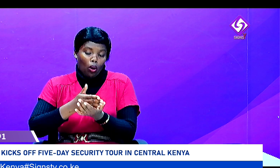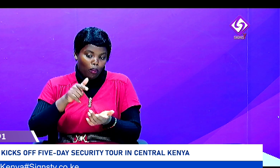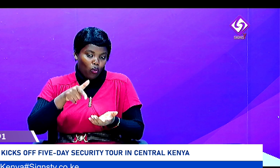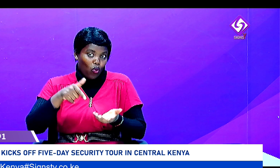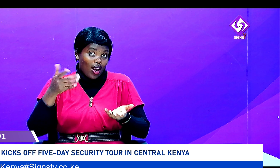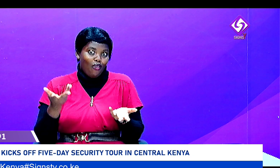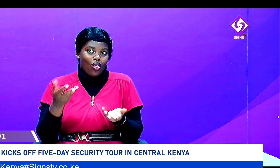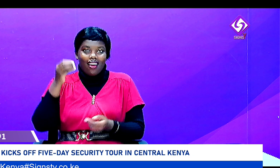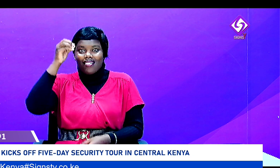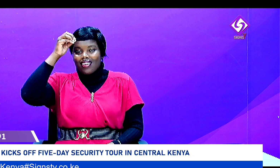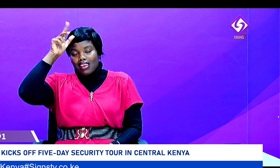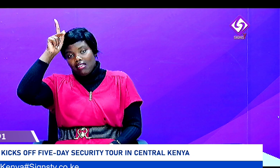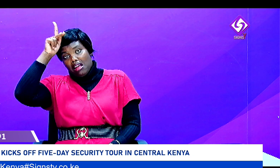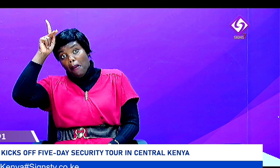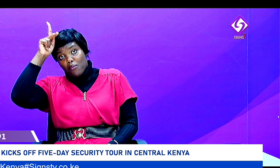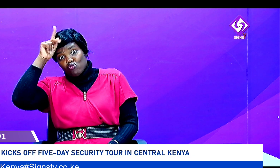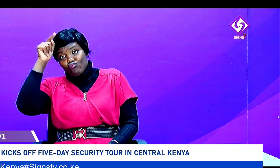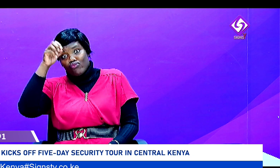Following his stop in Kiambu today,